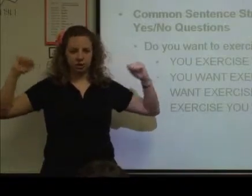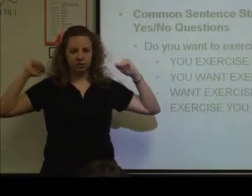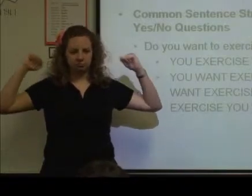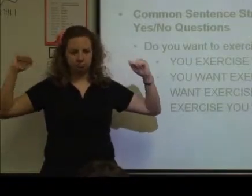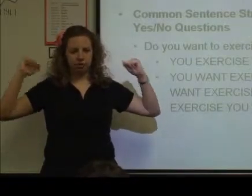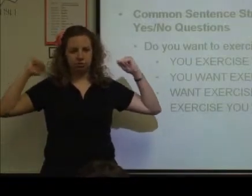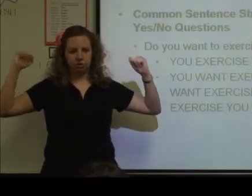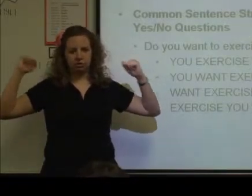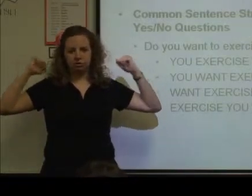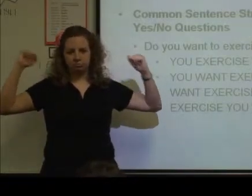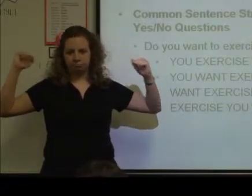Exercise.